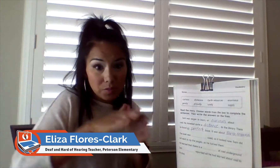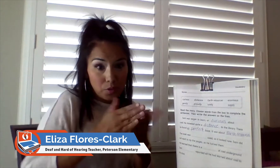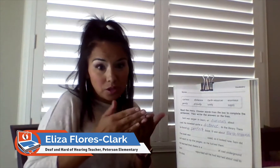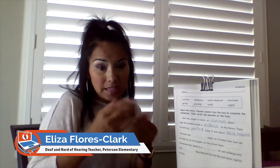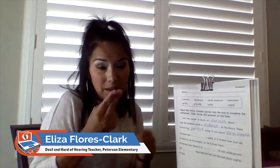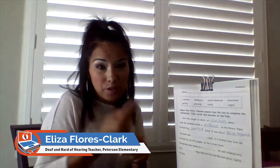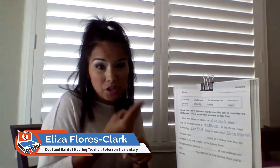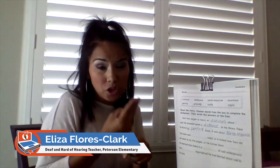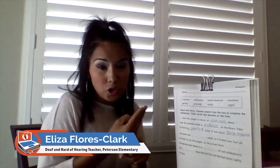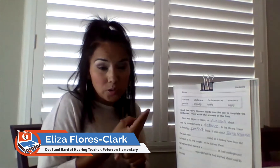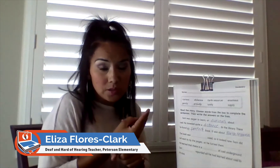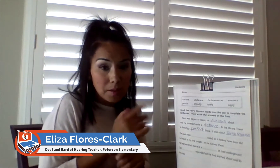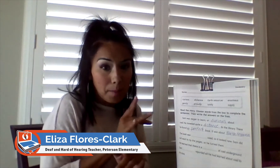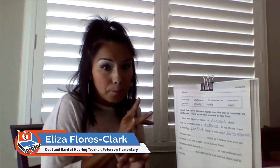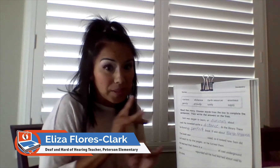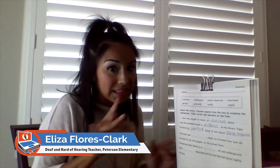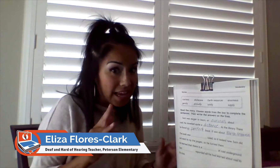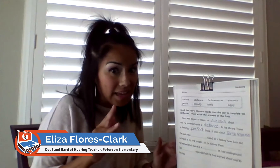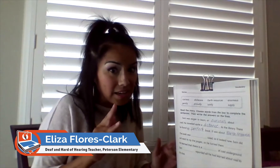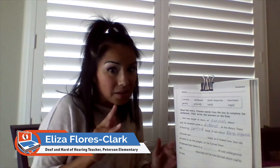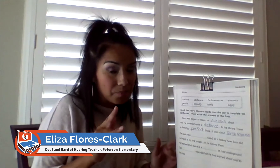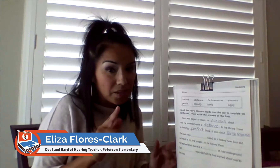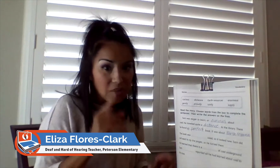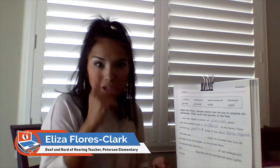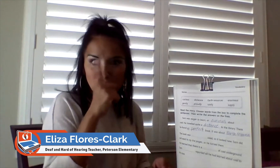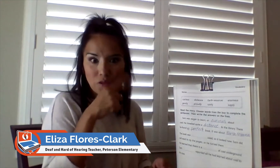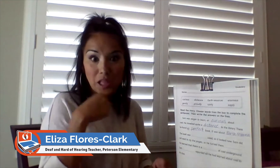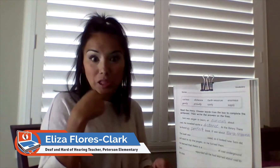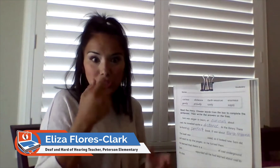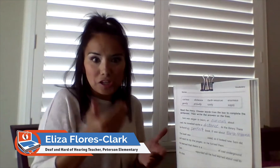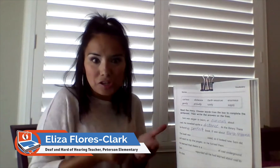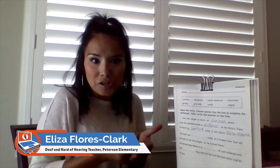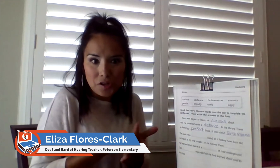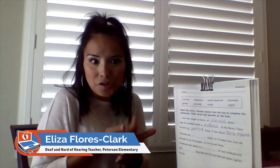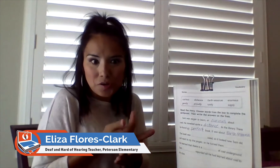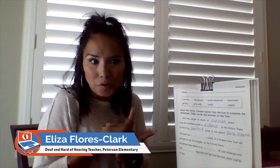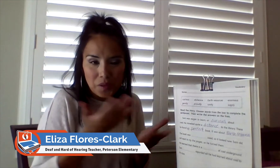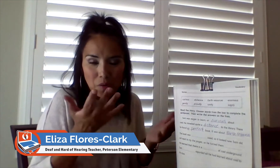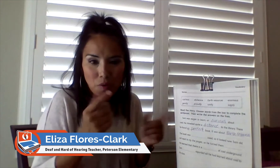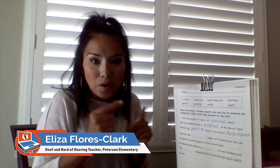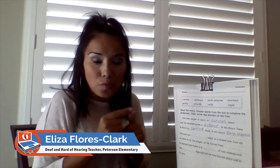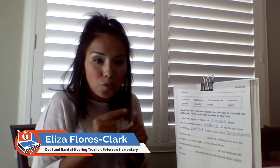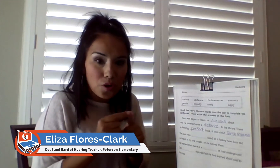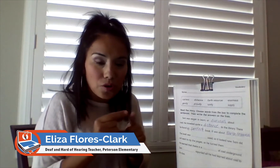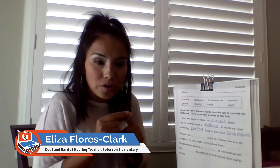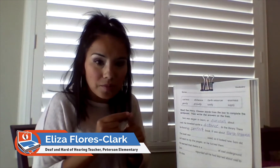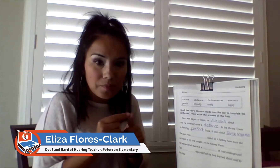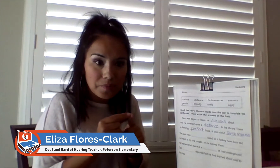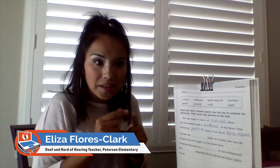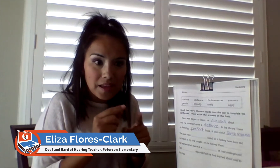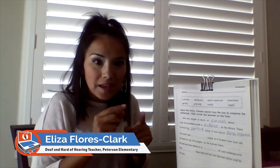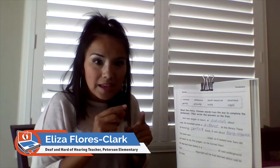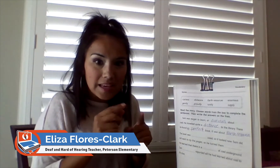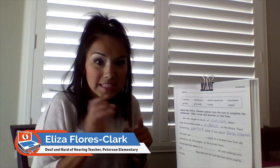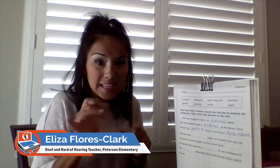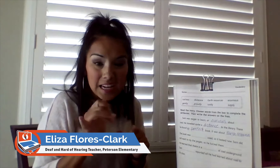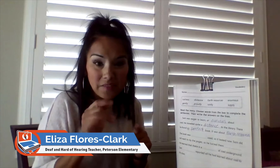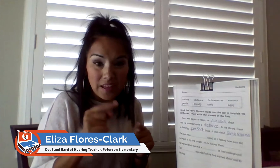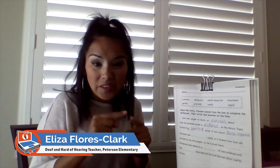books have been used blank, so they look new. What word is kind of like the